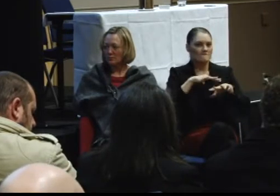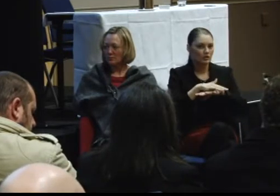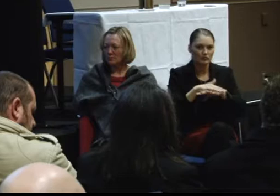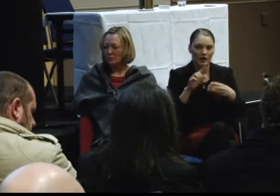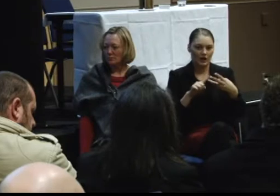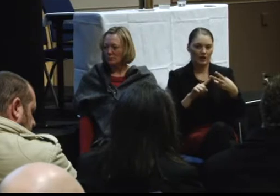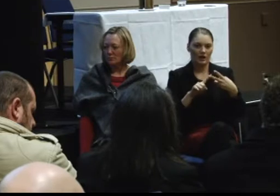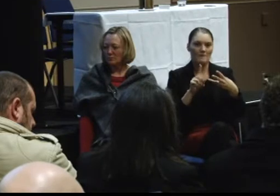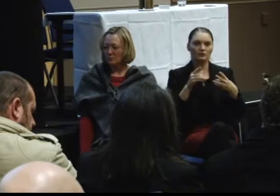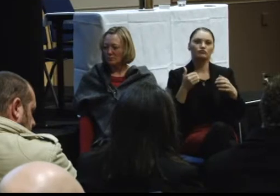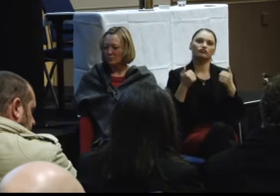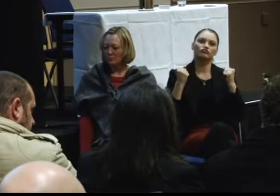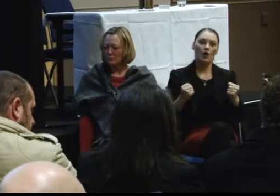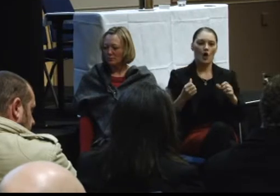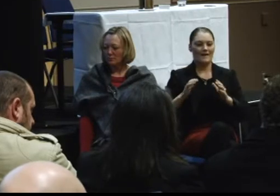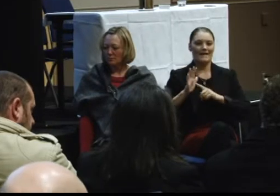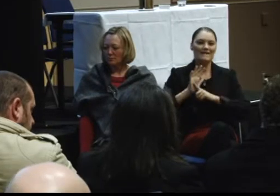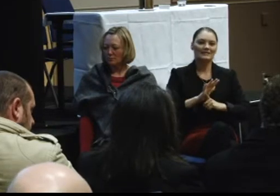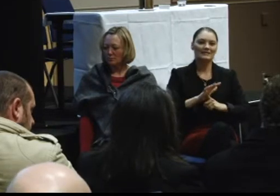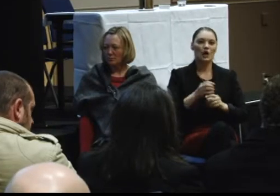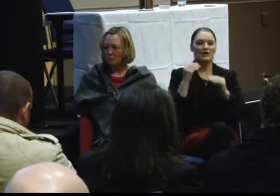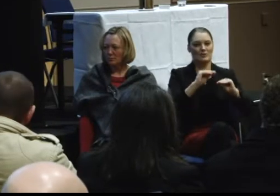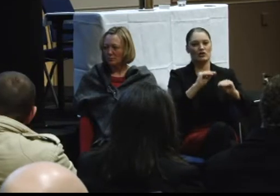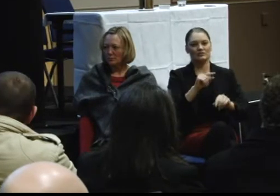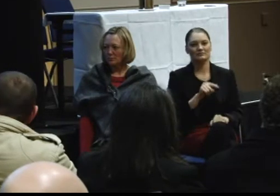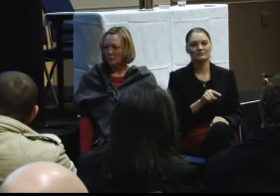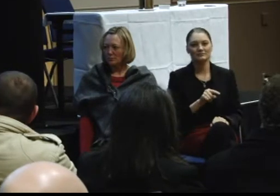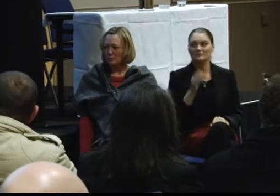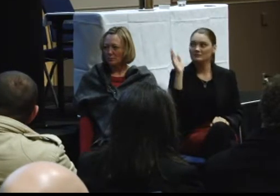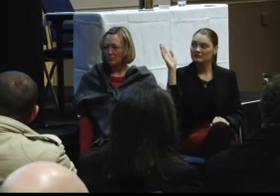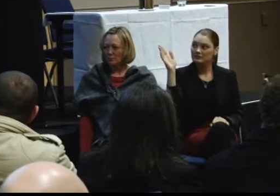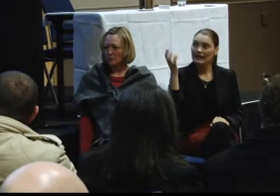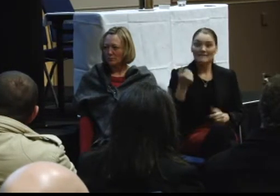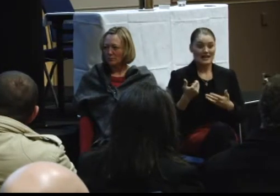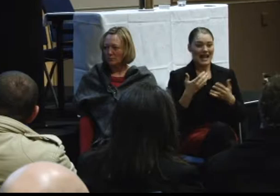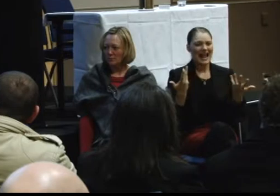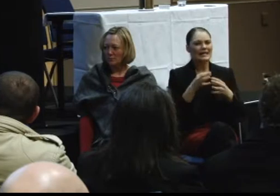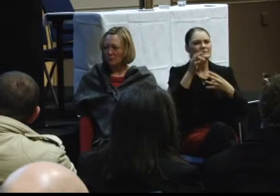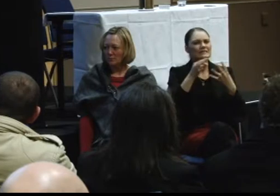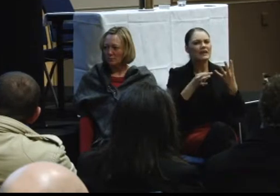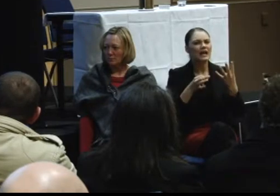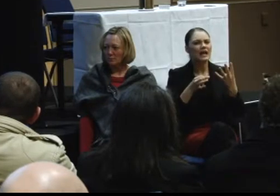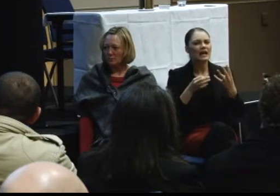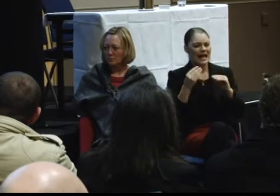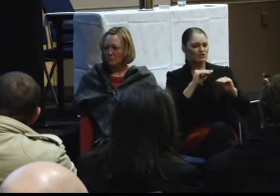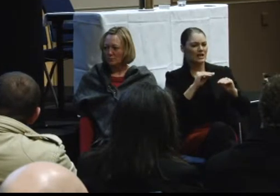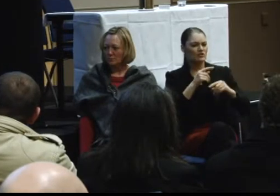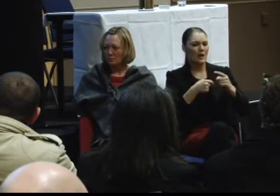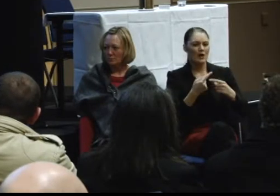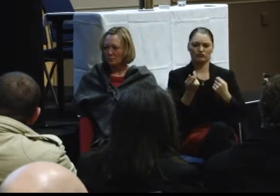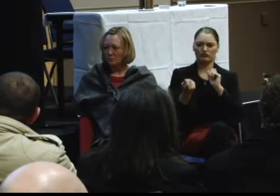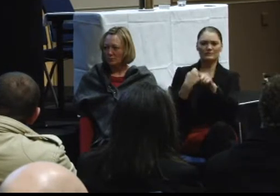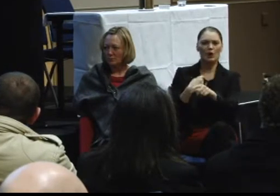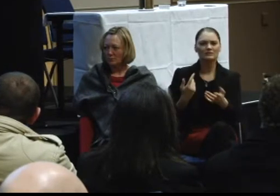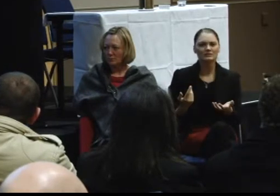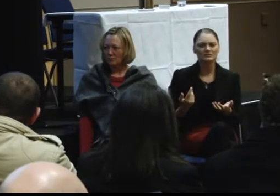but strong emphasis on education. So can you give them any specific education about responsible use of their computer?